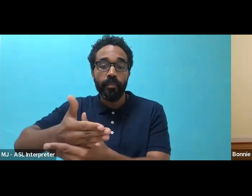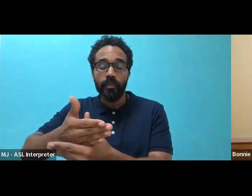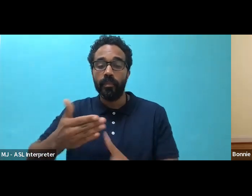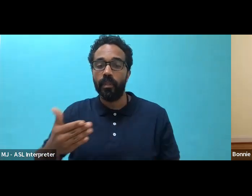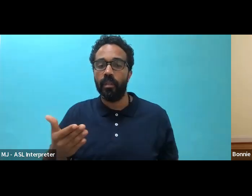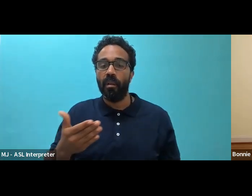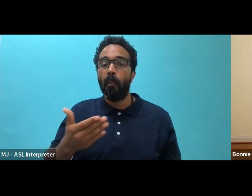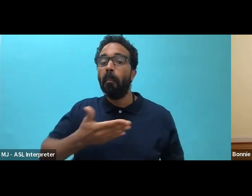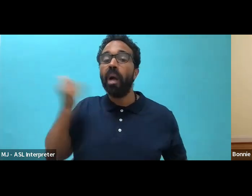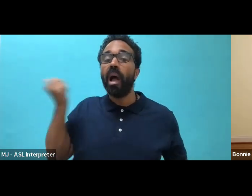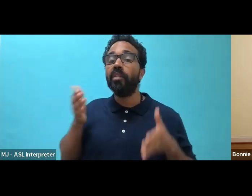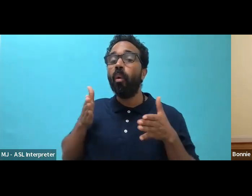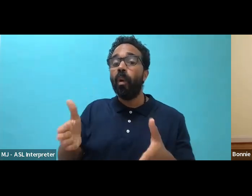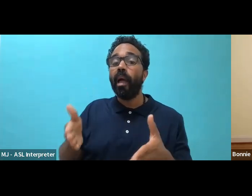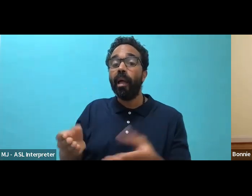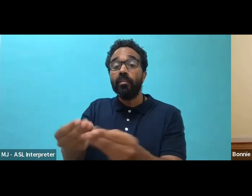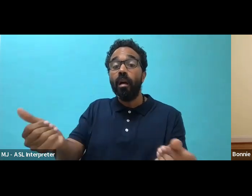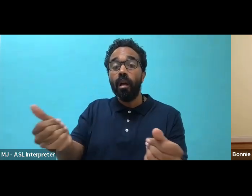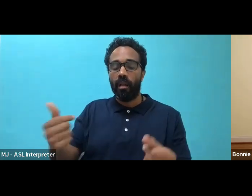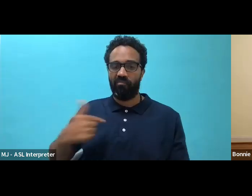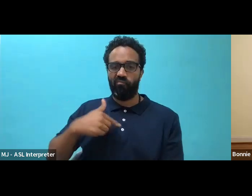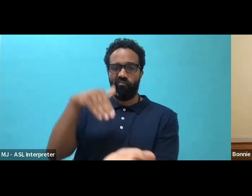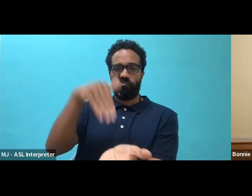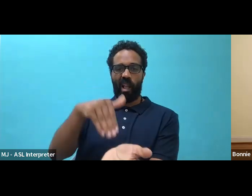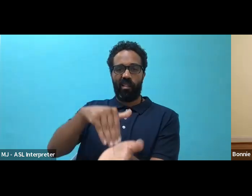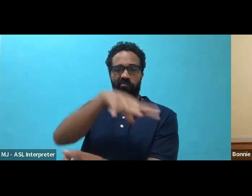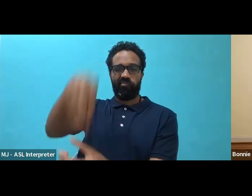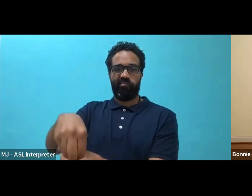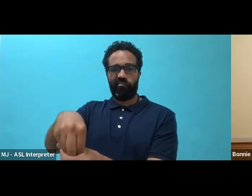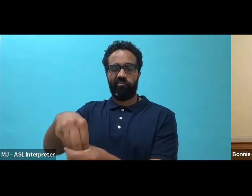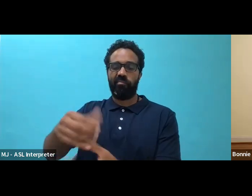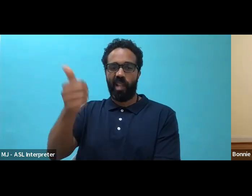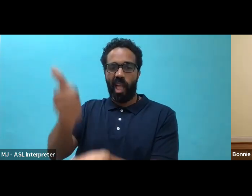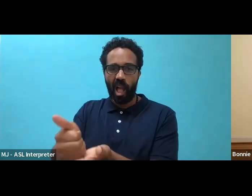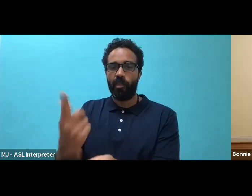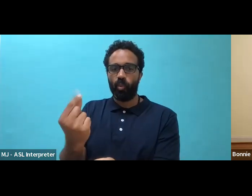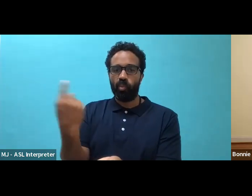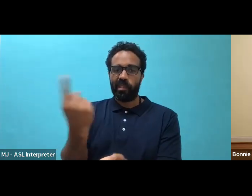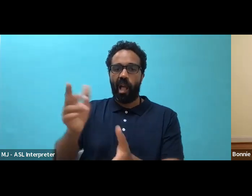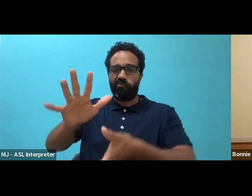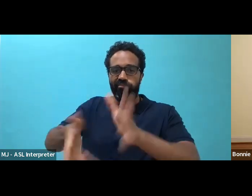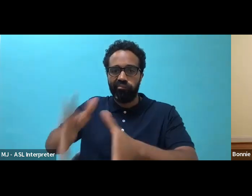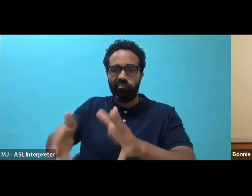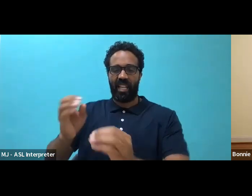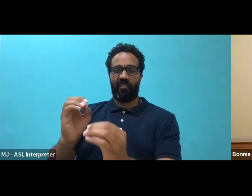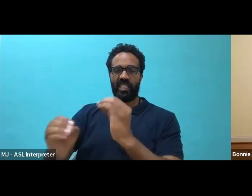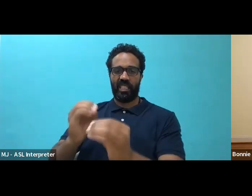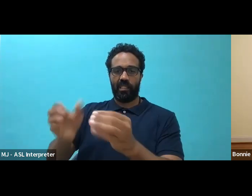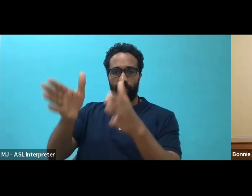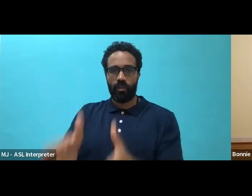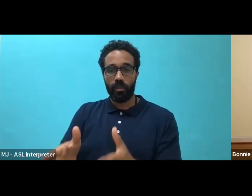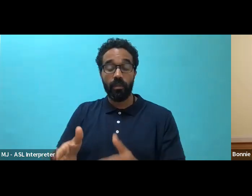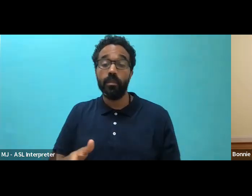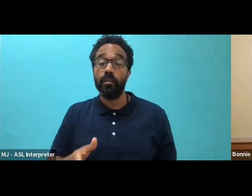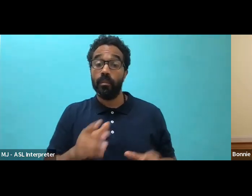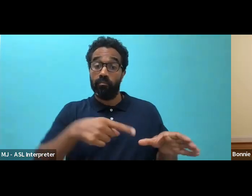through professional intervention, either rehabilitation or medical intervention. Medical professionals are